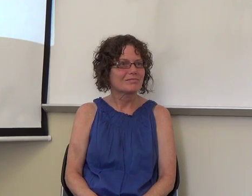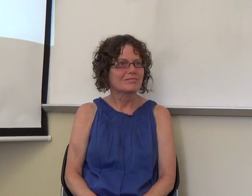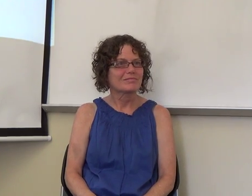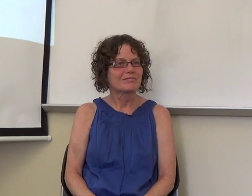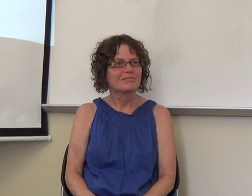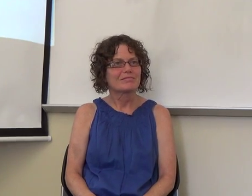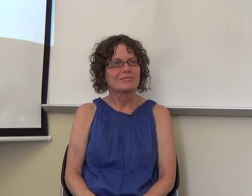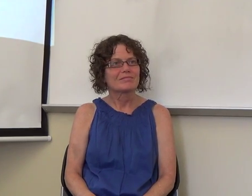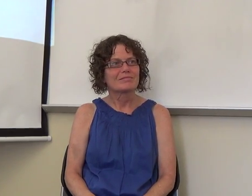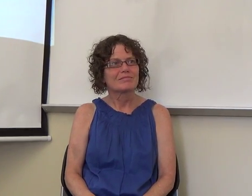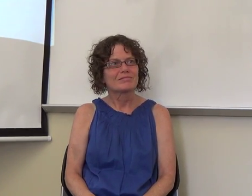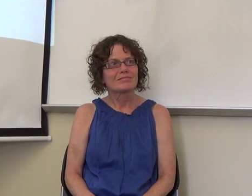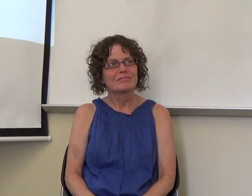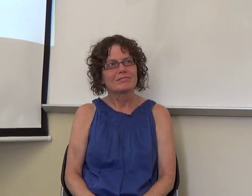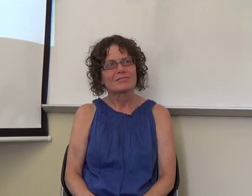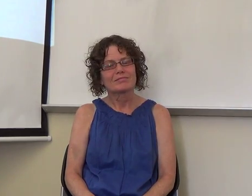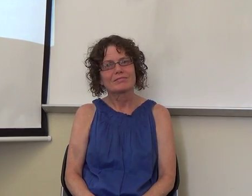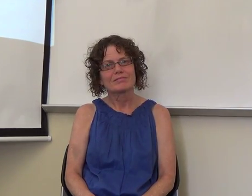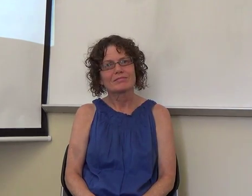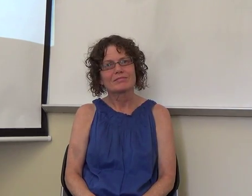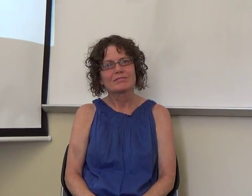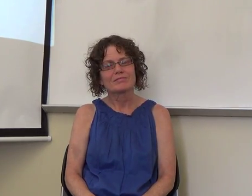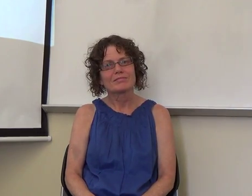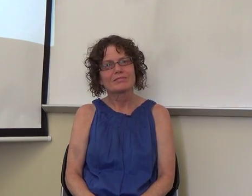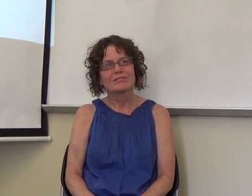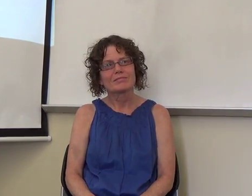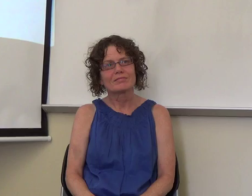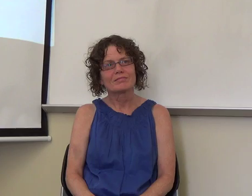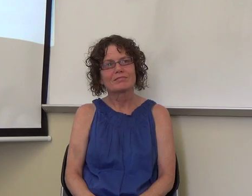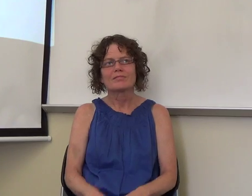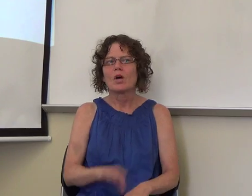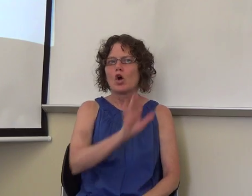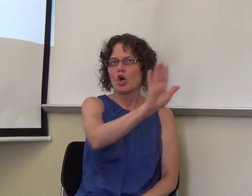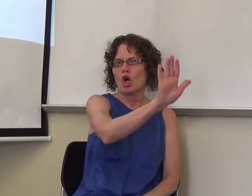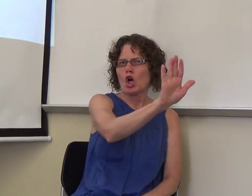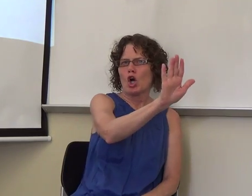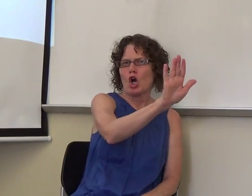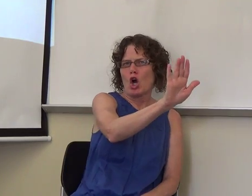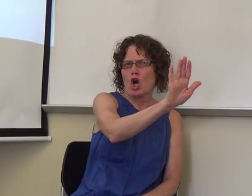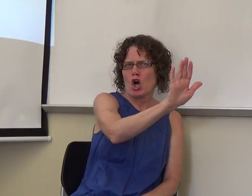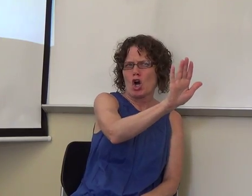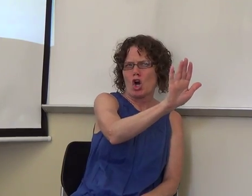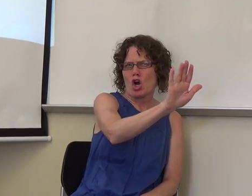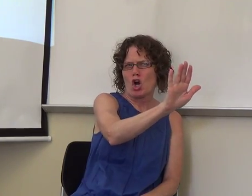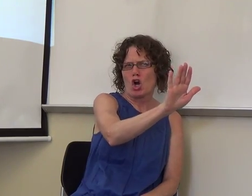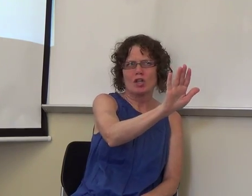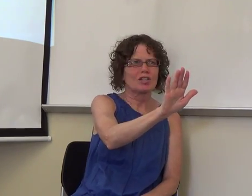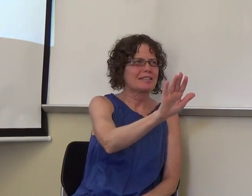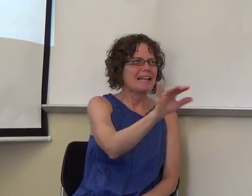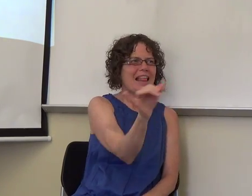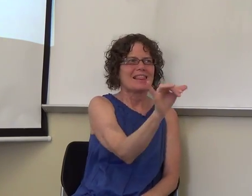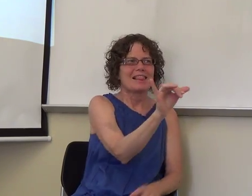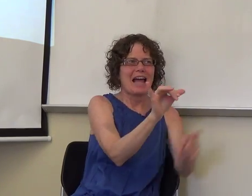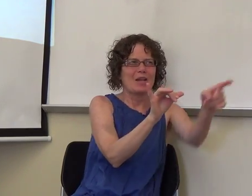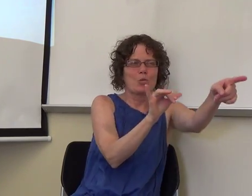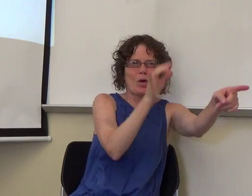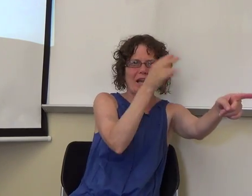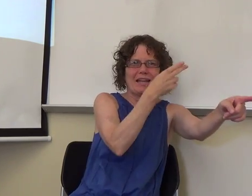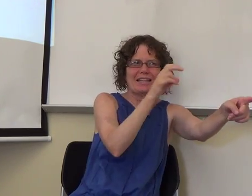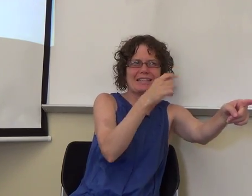Sorry. To enhance our list. we put That's kind of like what he said, right? How can tell me make a difference